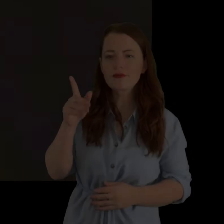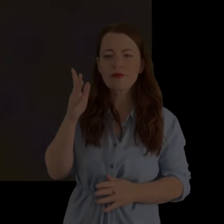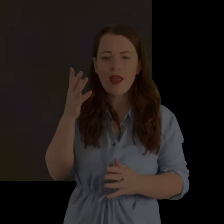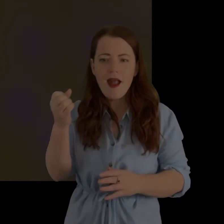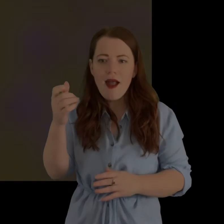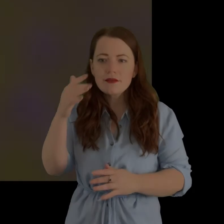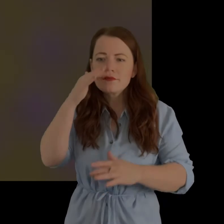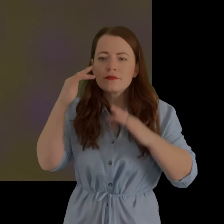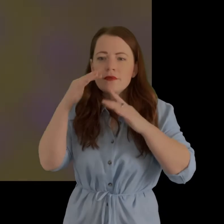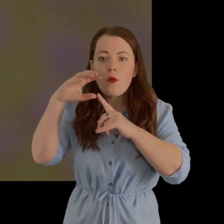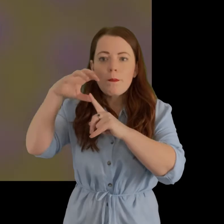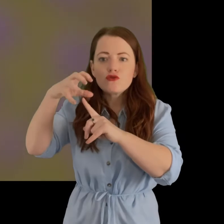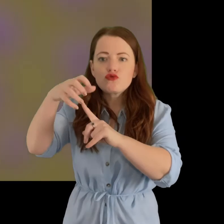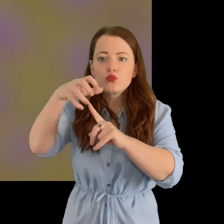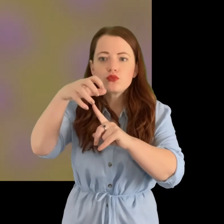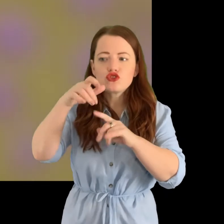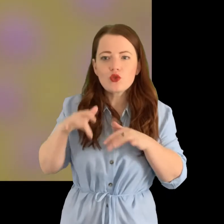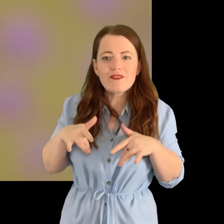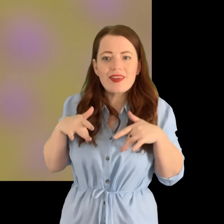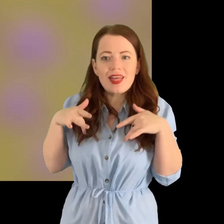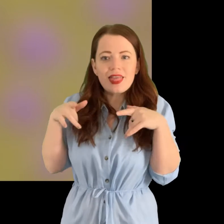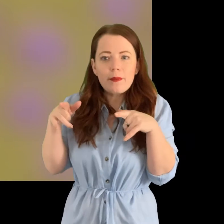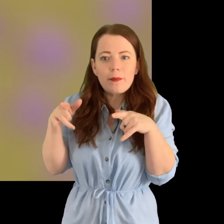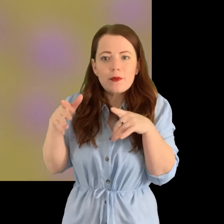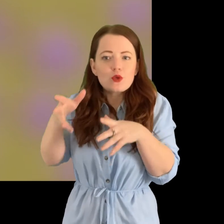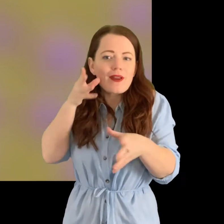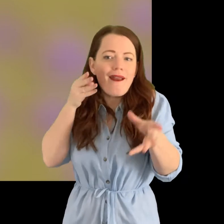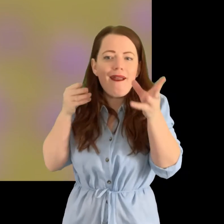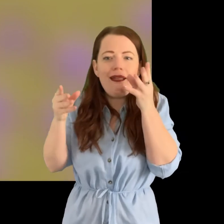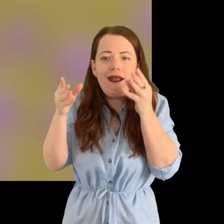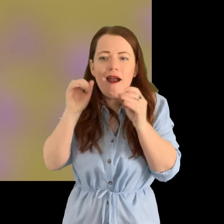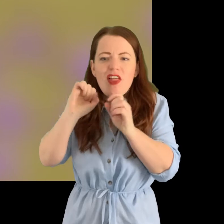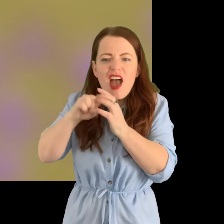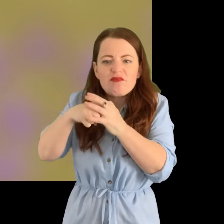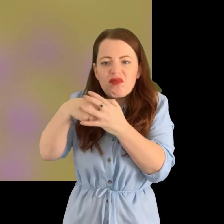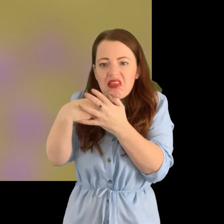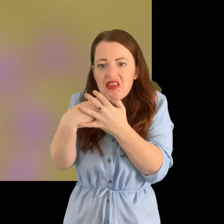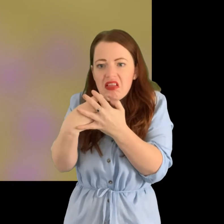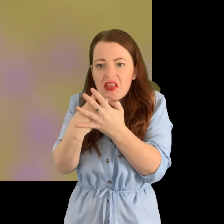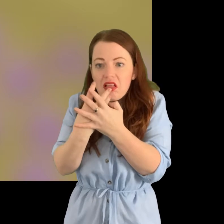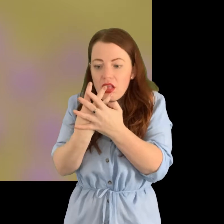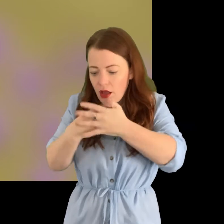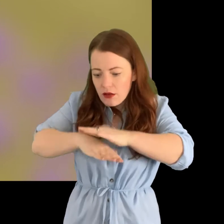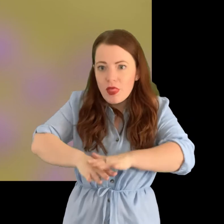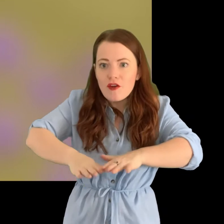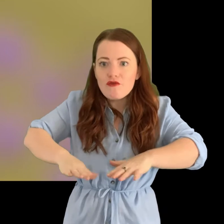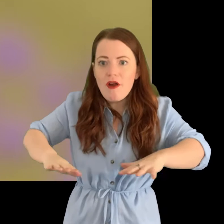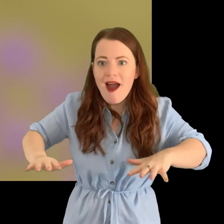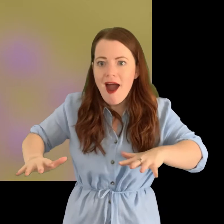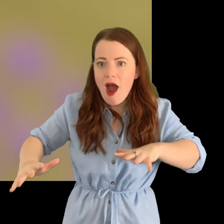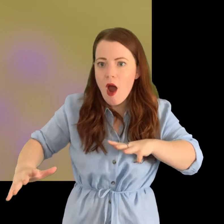She had a nose for mushrooms. She could feel mushrooms. She could hear their strings of mycelium under